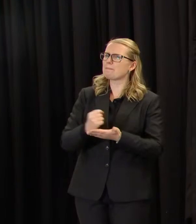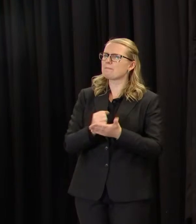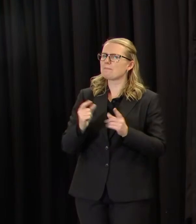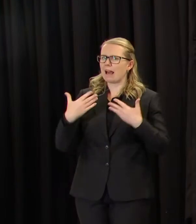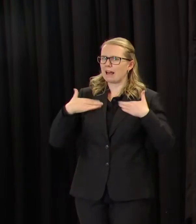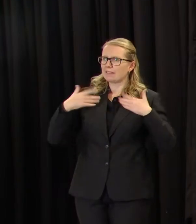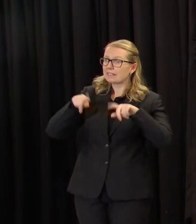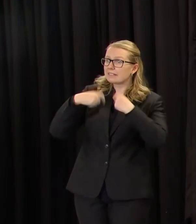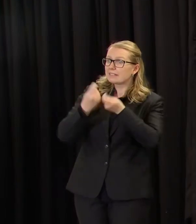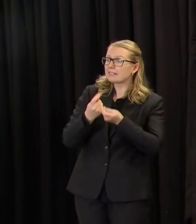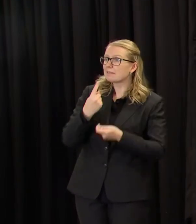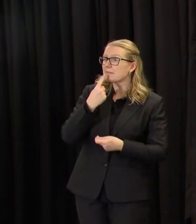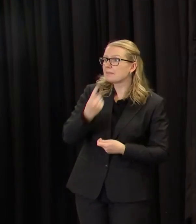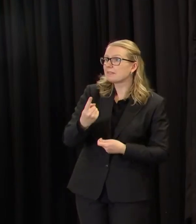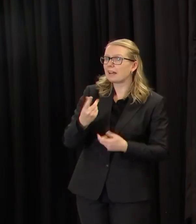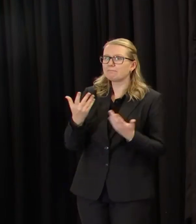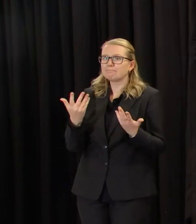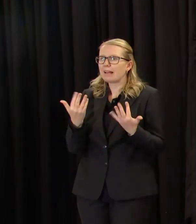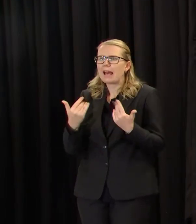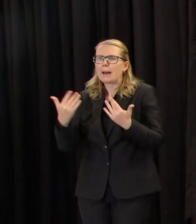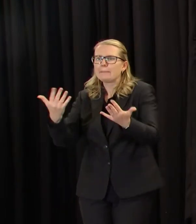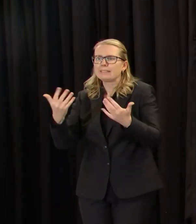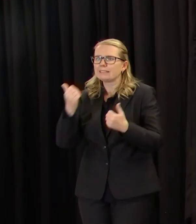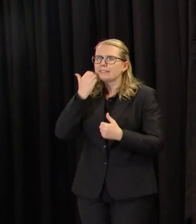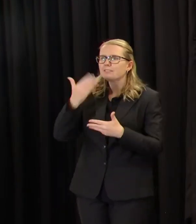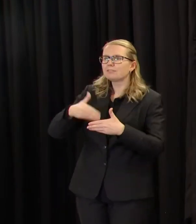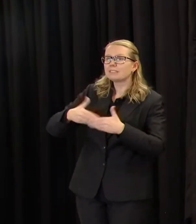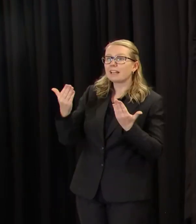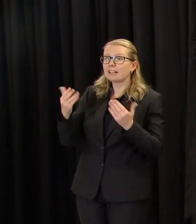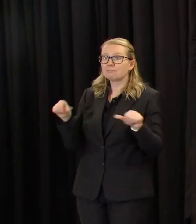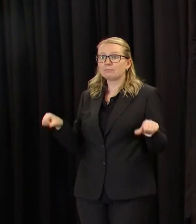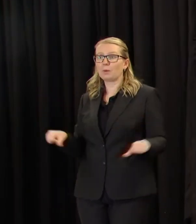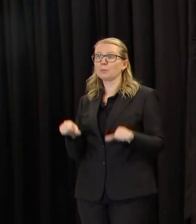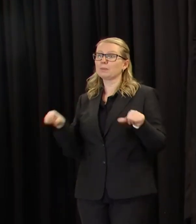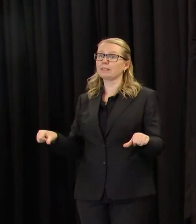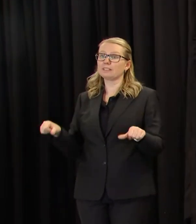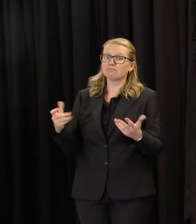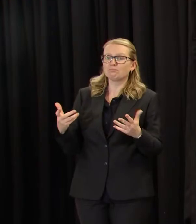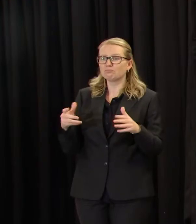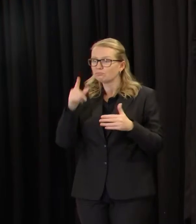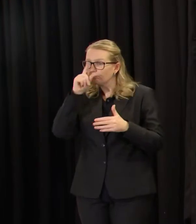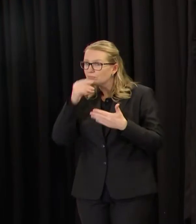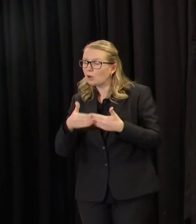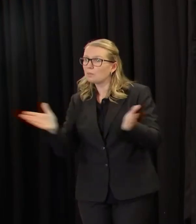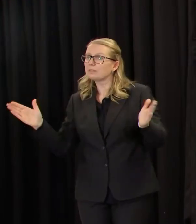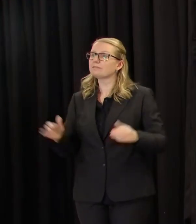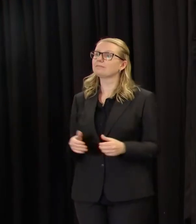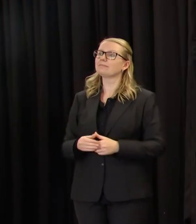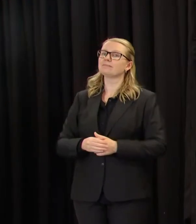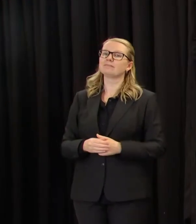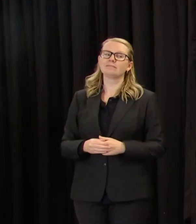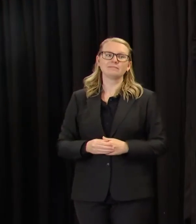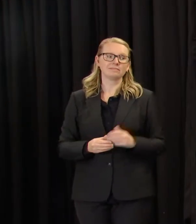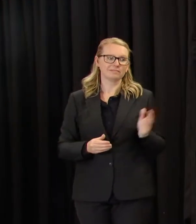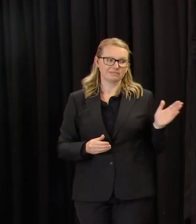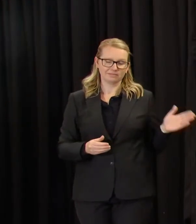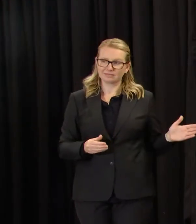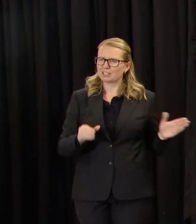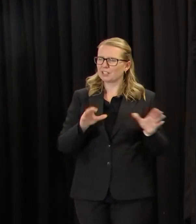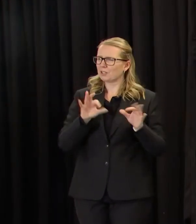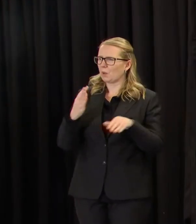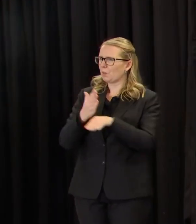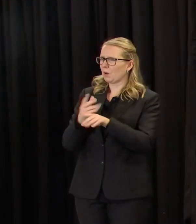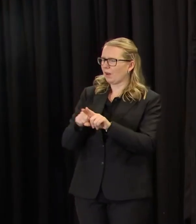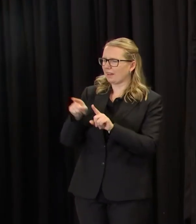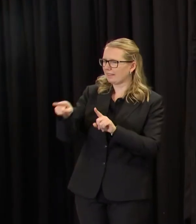saying is a number of acceptable daily cases to ease restrictions? No, well, that doesn't quite work that way. They will provide advice